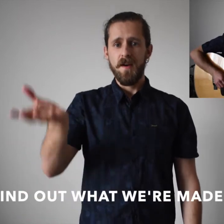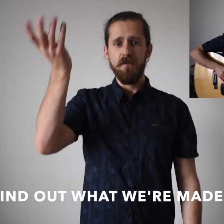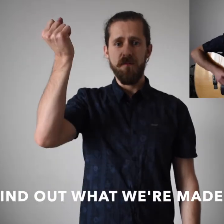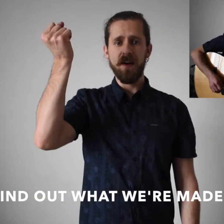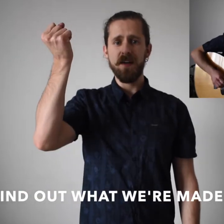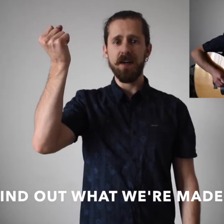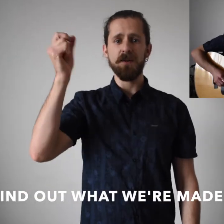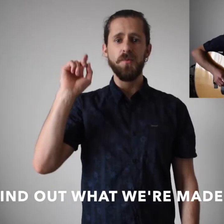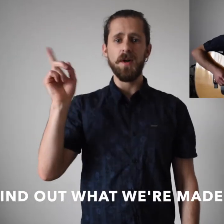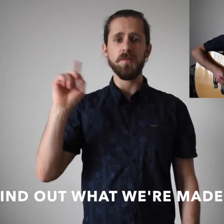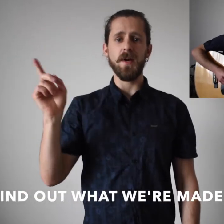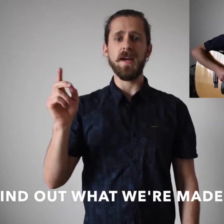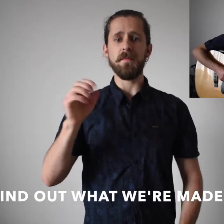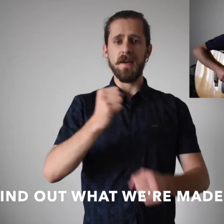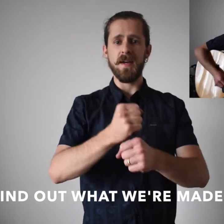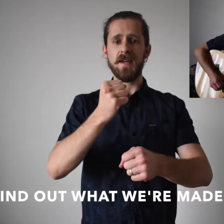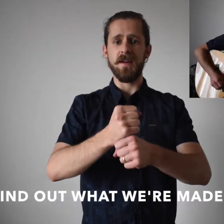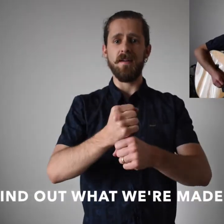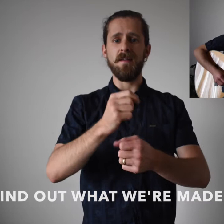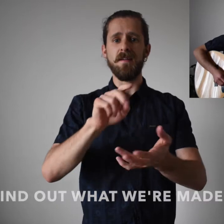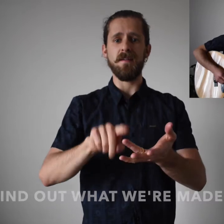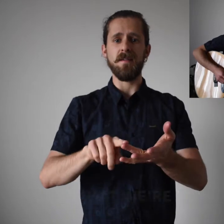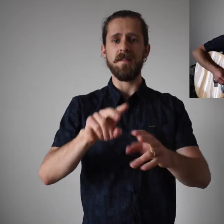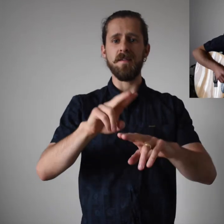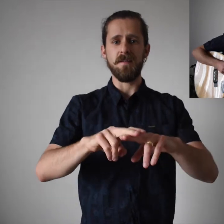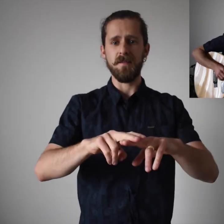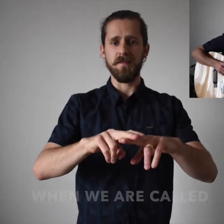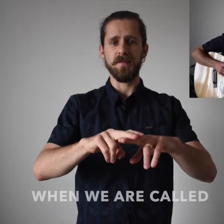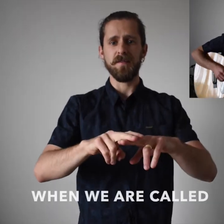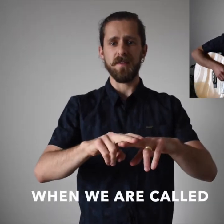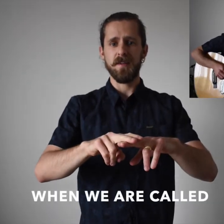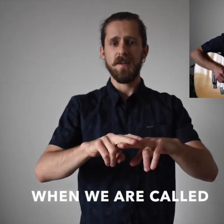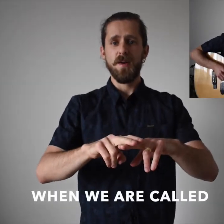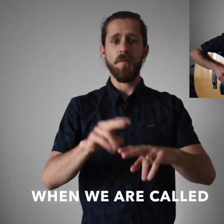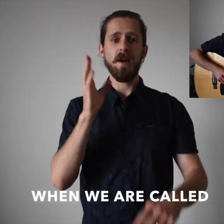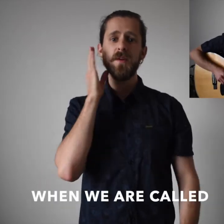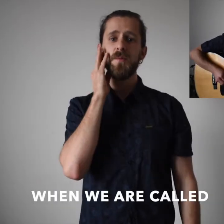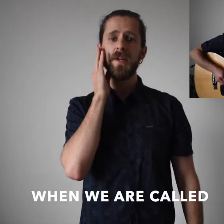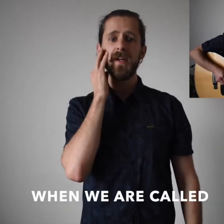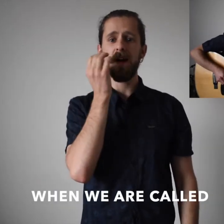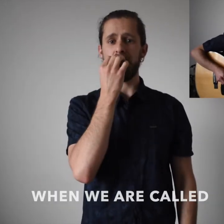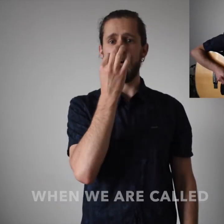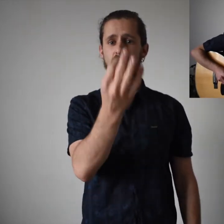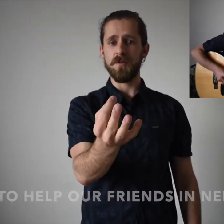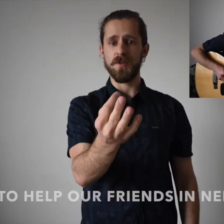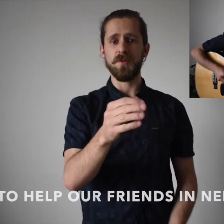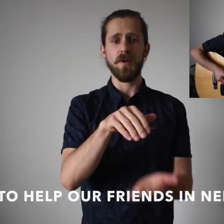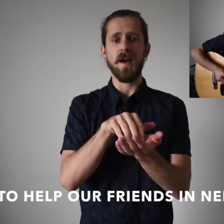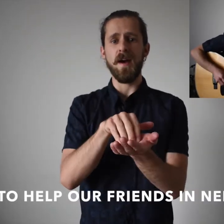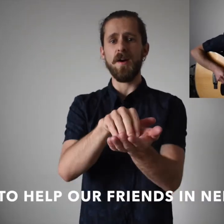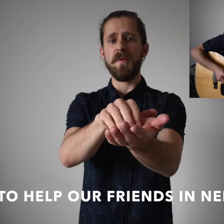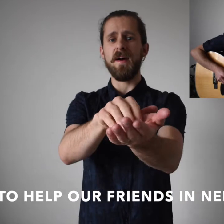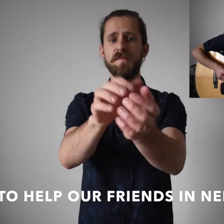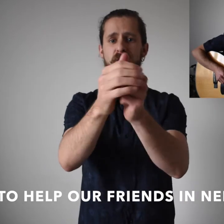We'll find out what we're made of when we are called to